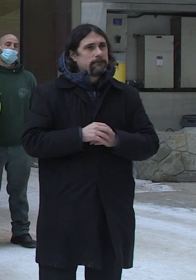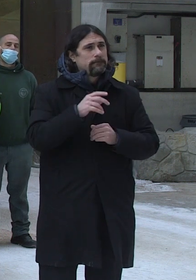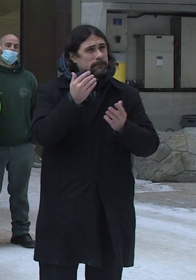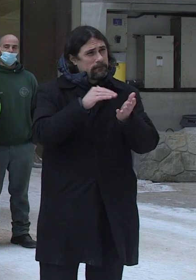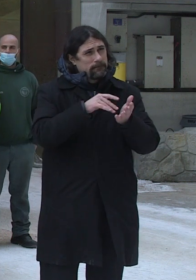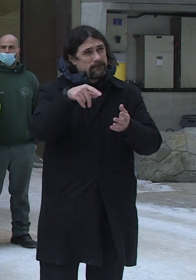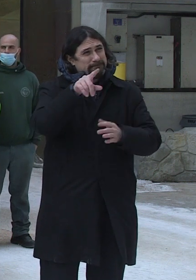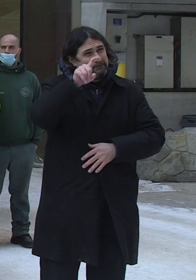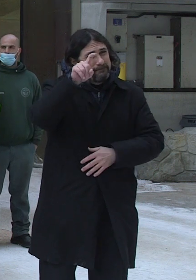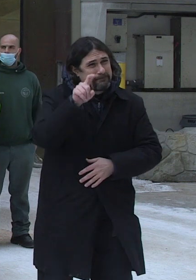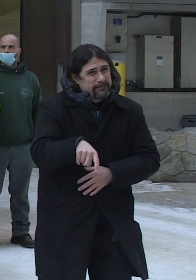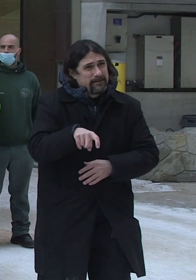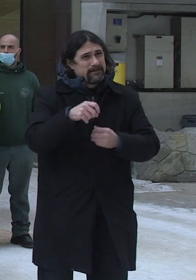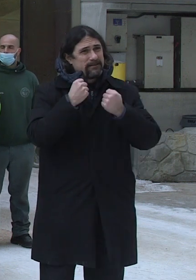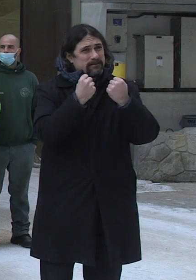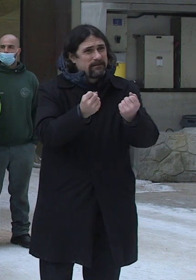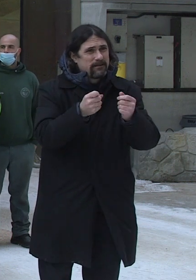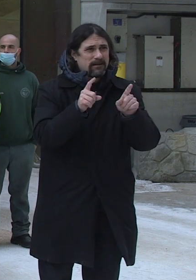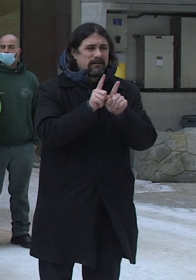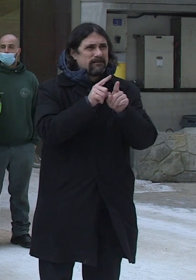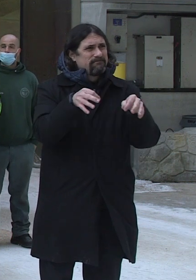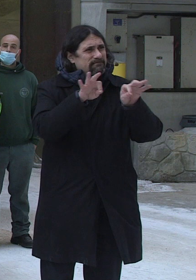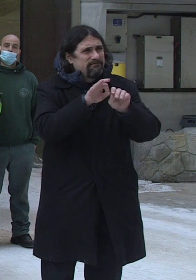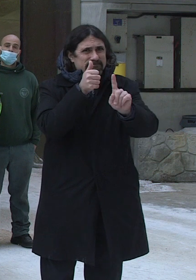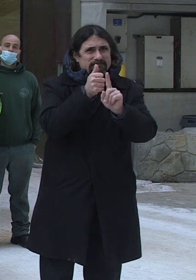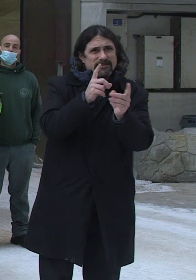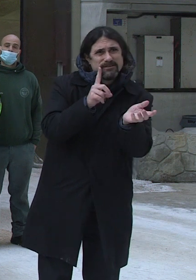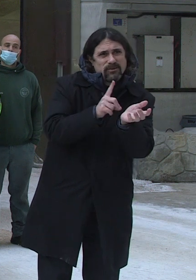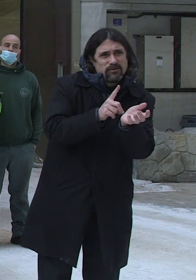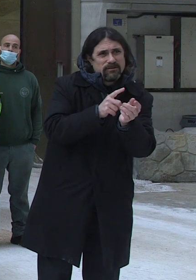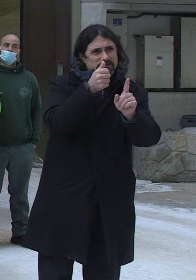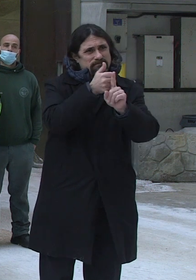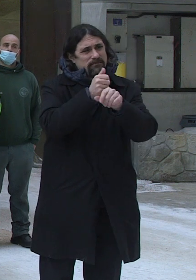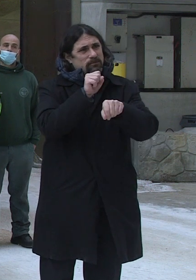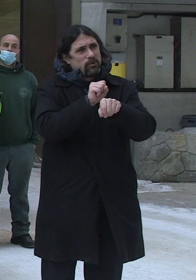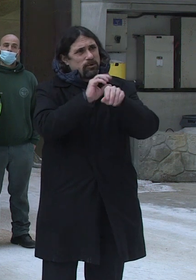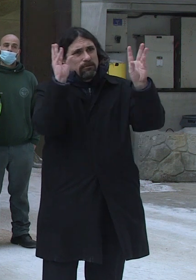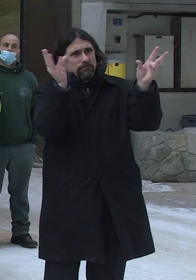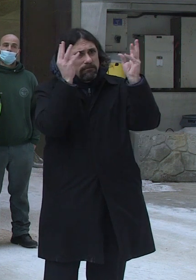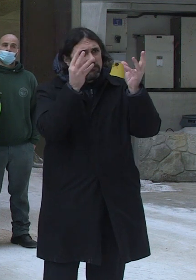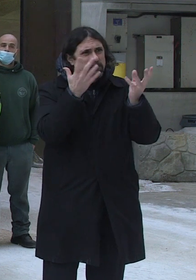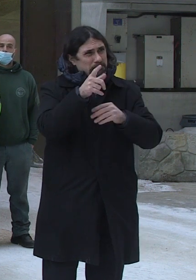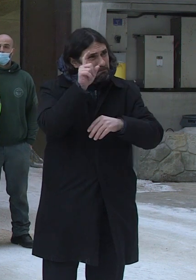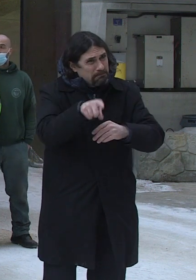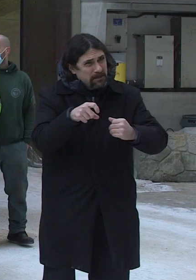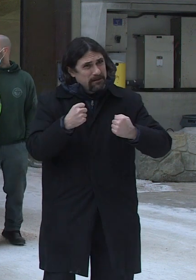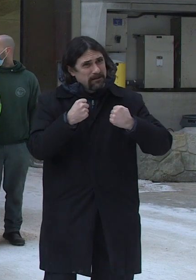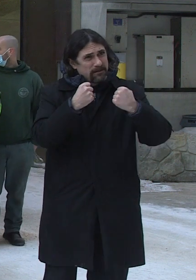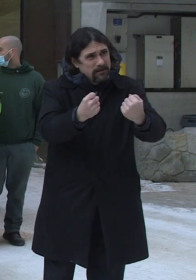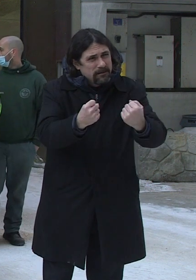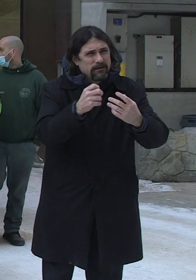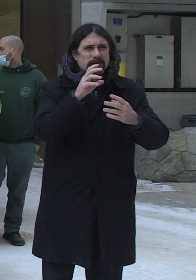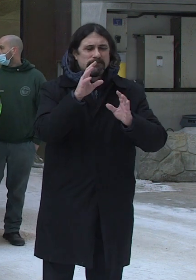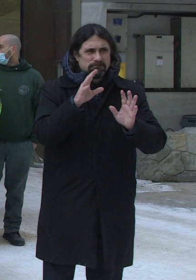a nurse or a doctor or someone who must get in, please plan for extra travel time. Not only if you work the overnight, but especially on the